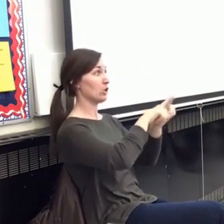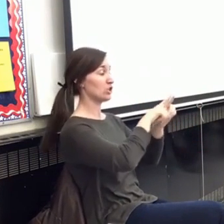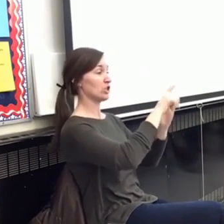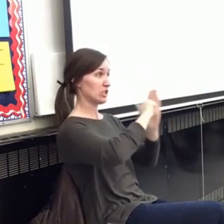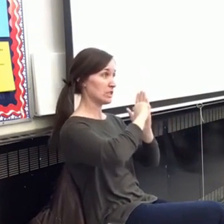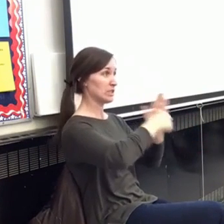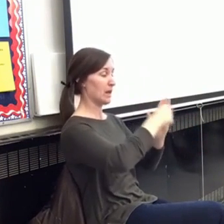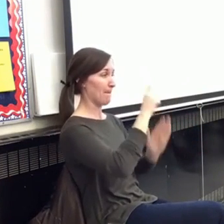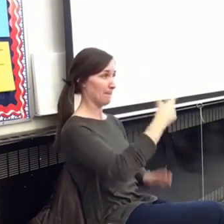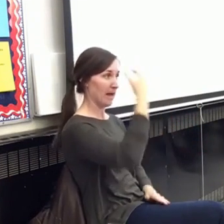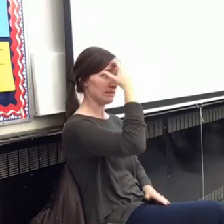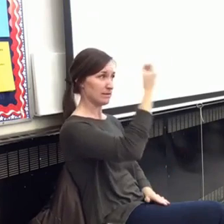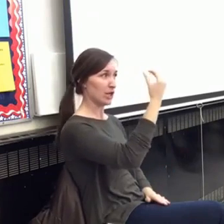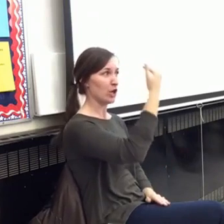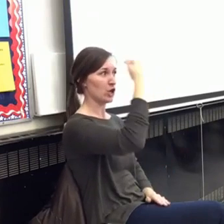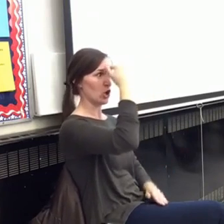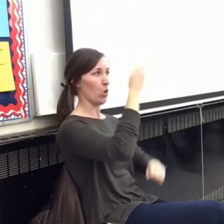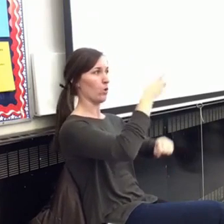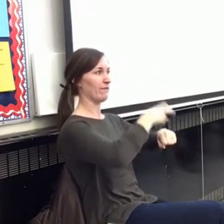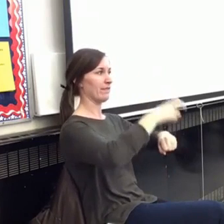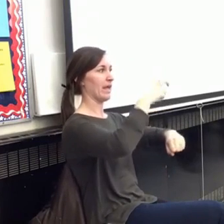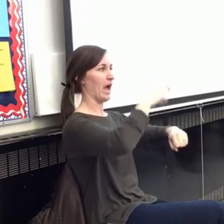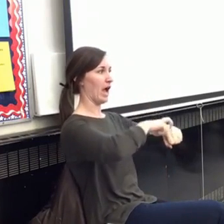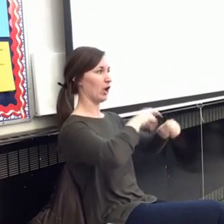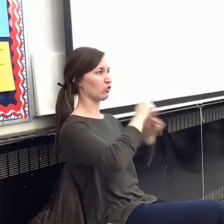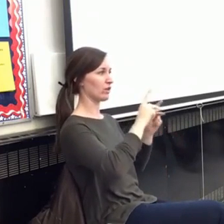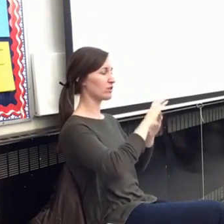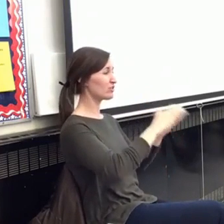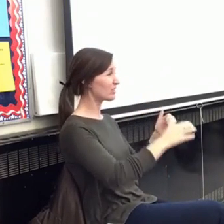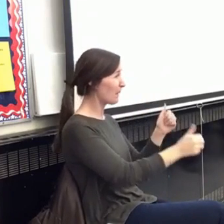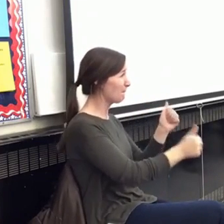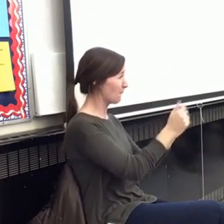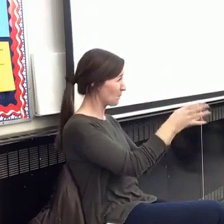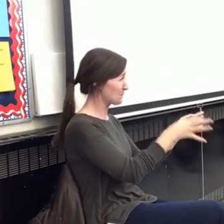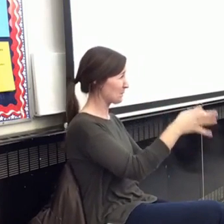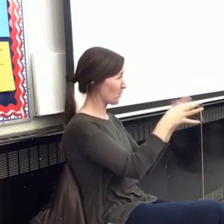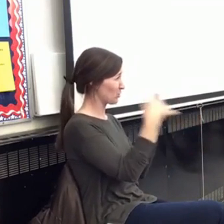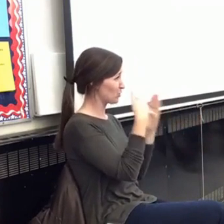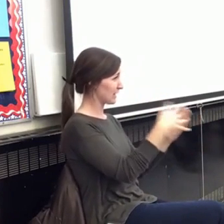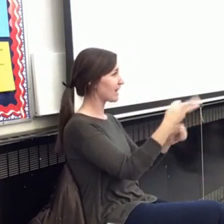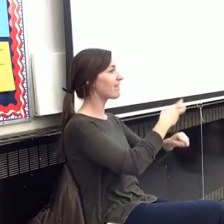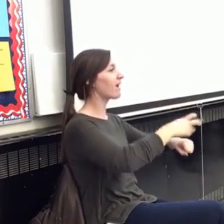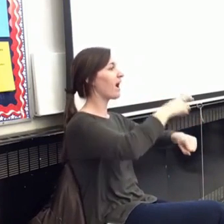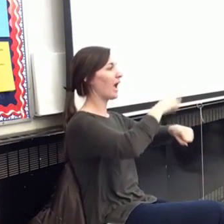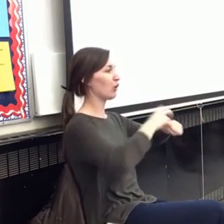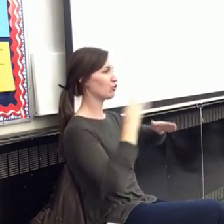must know the Irish, probably the most important on this entire thing is going to be Irish immigration.